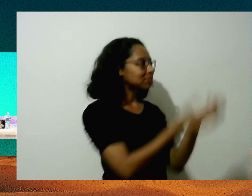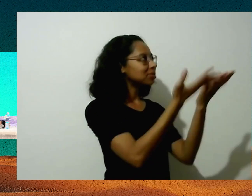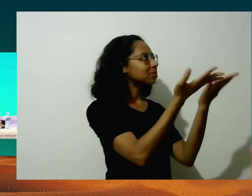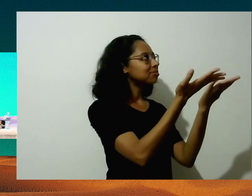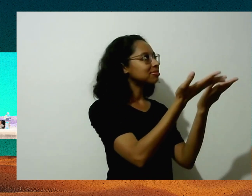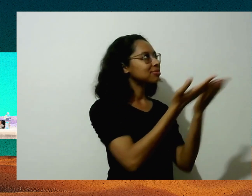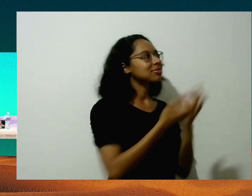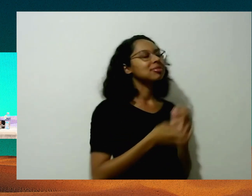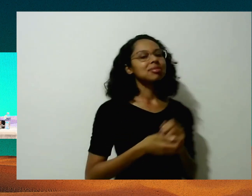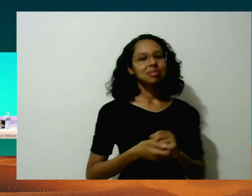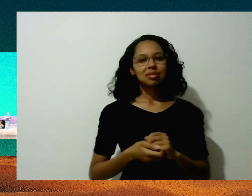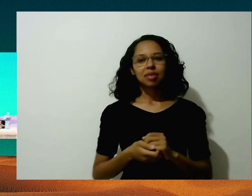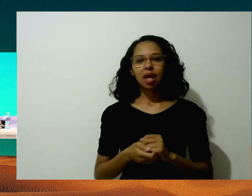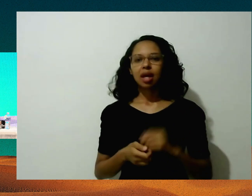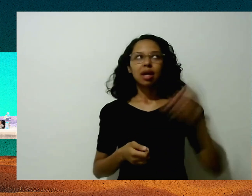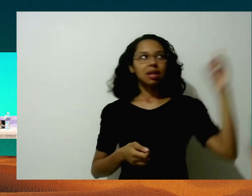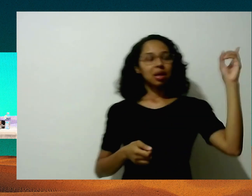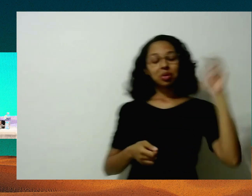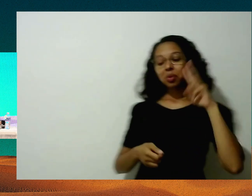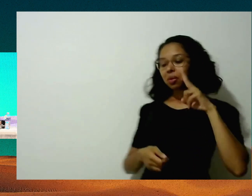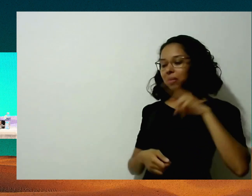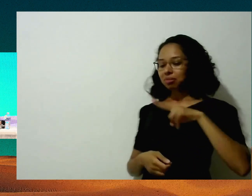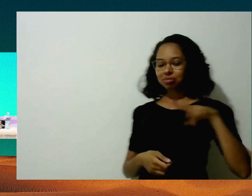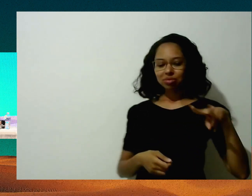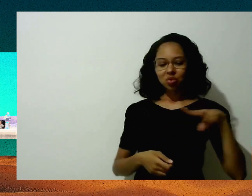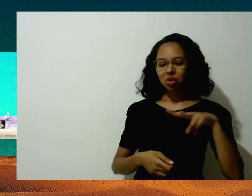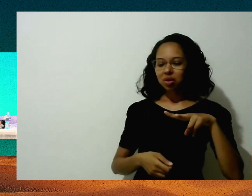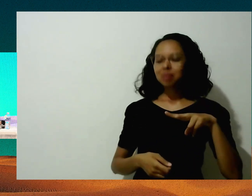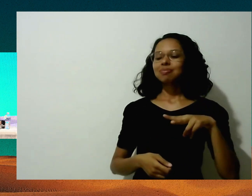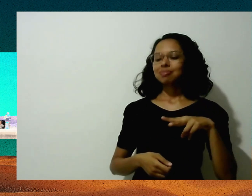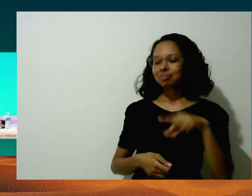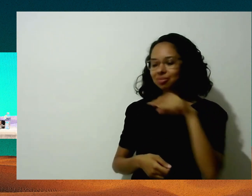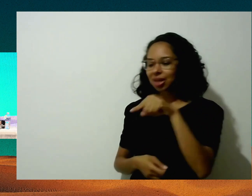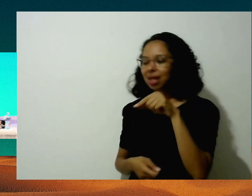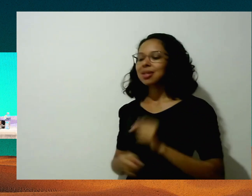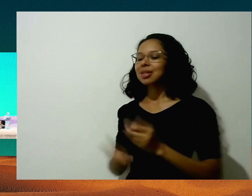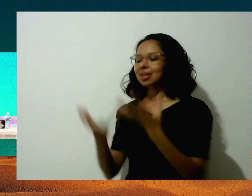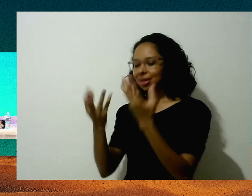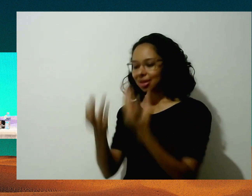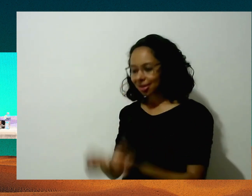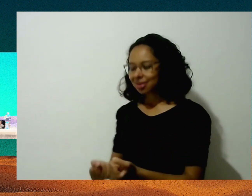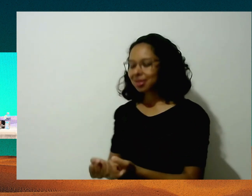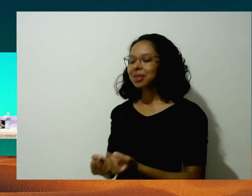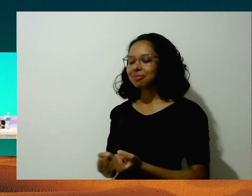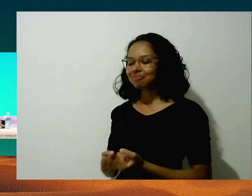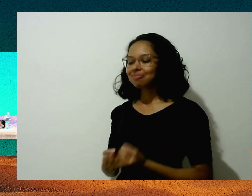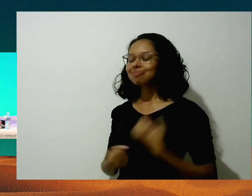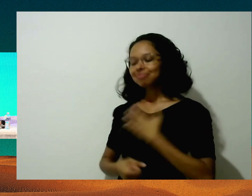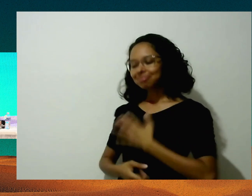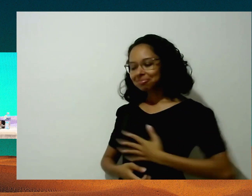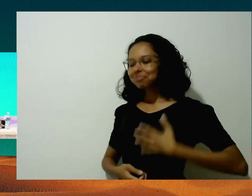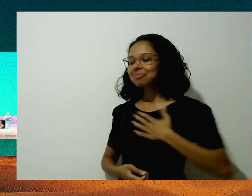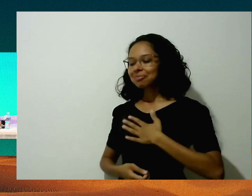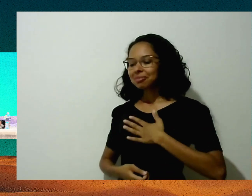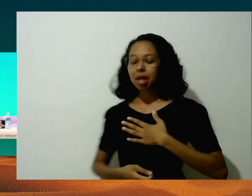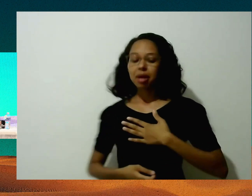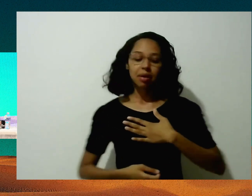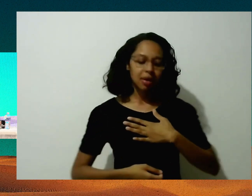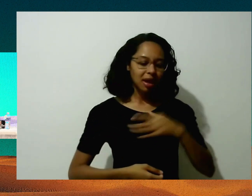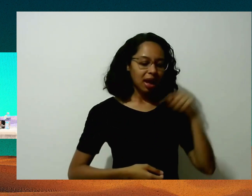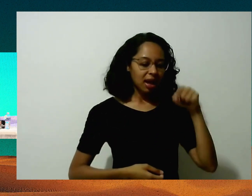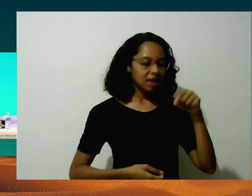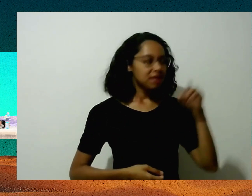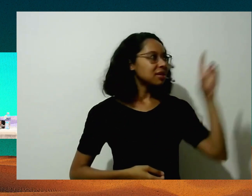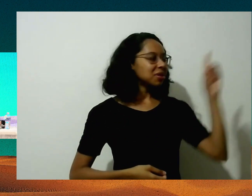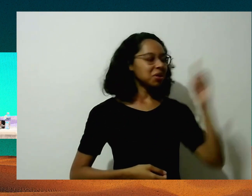Abel e de sua oferta, And the Lord respected Abel and his offering, ao passo que de Caim e de sua oferta